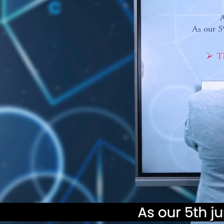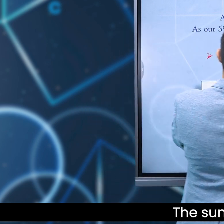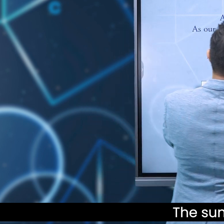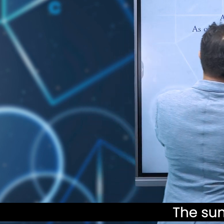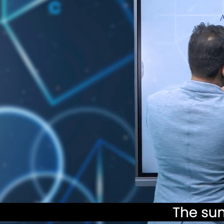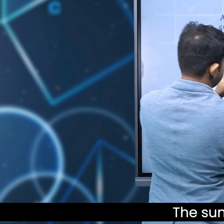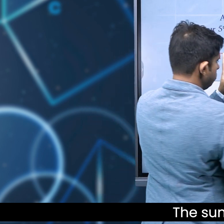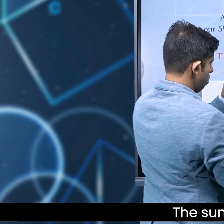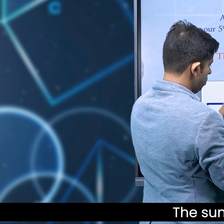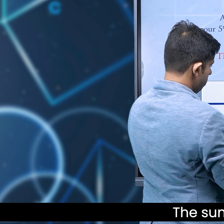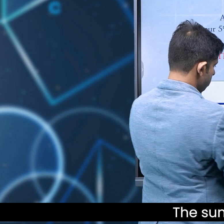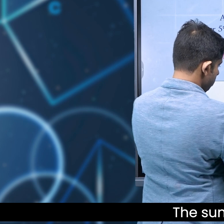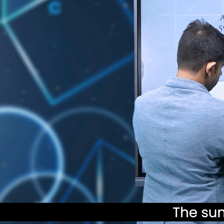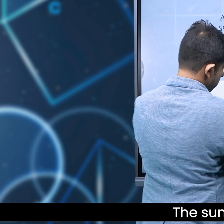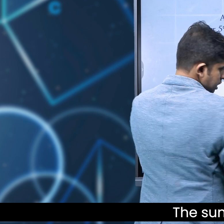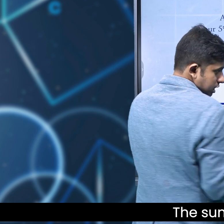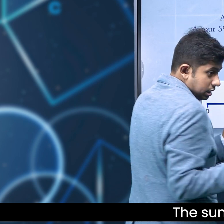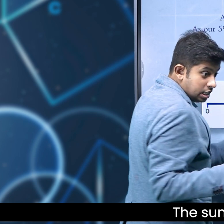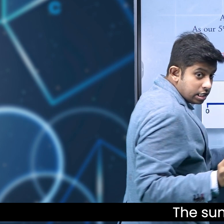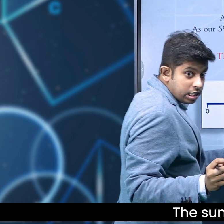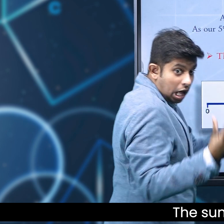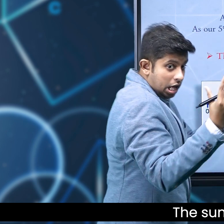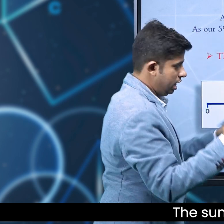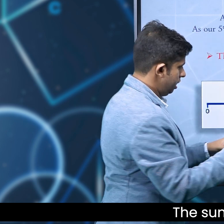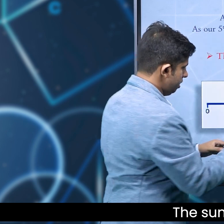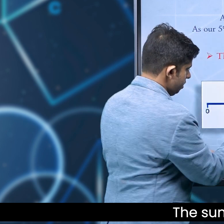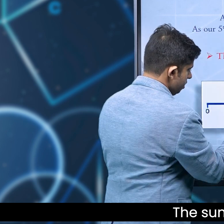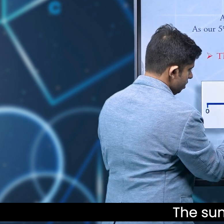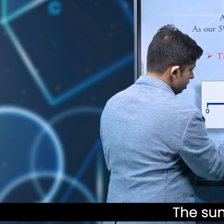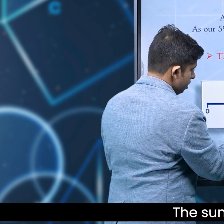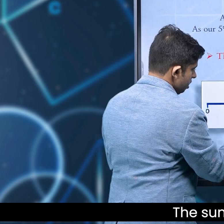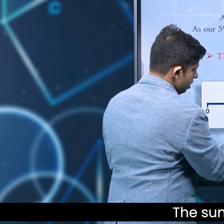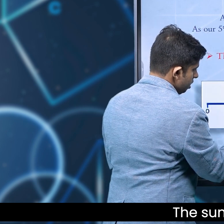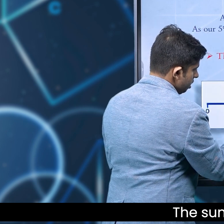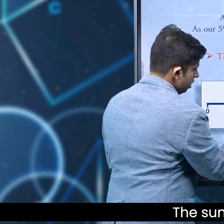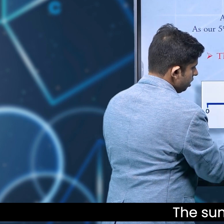The sum of 2 and 5 is 2 plus 5 is equal to 7.